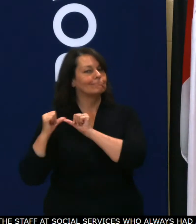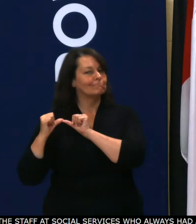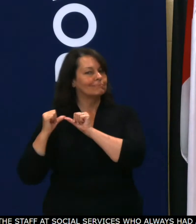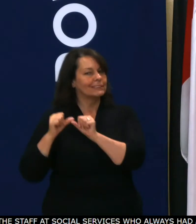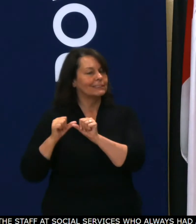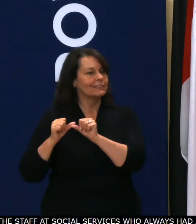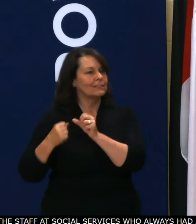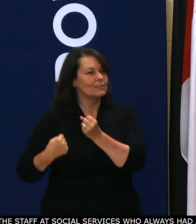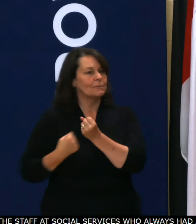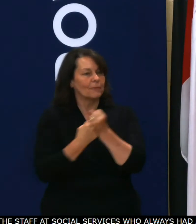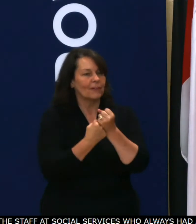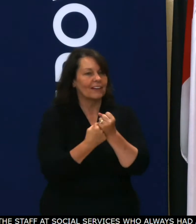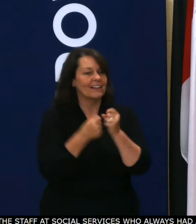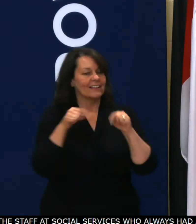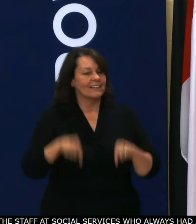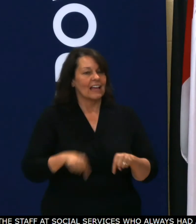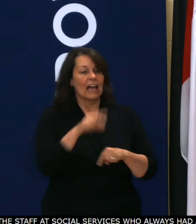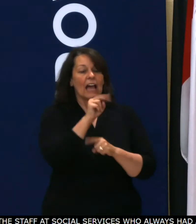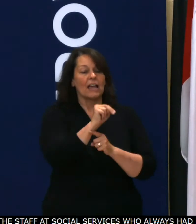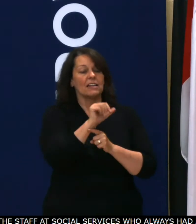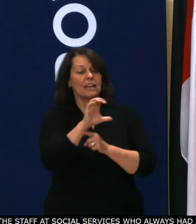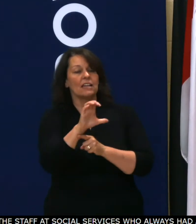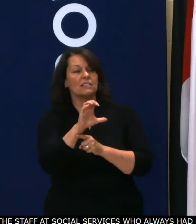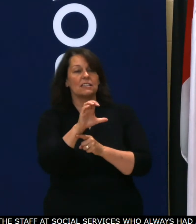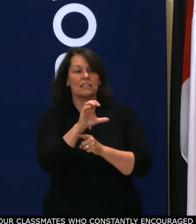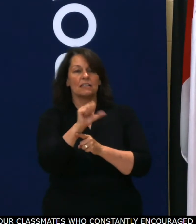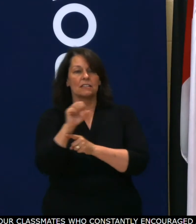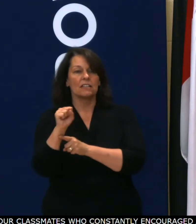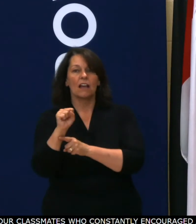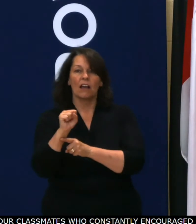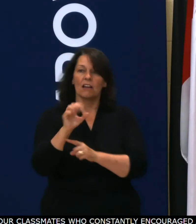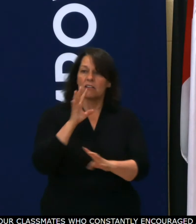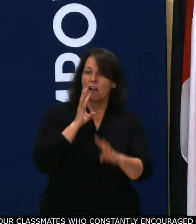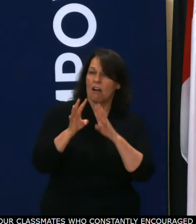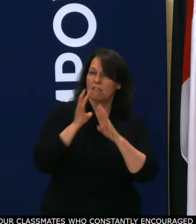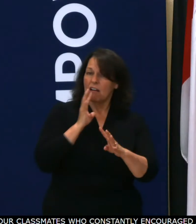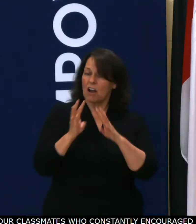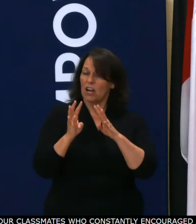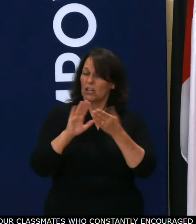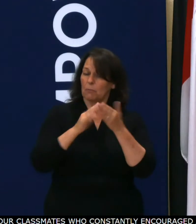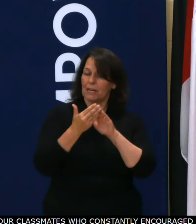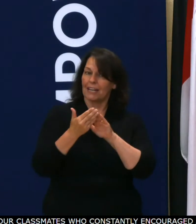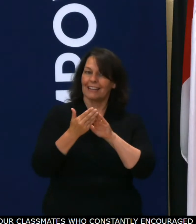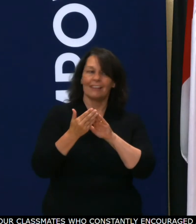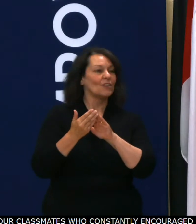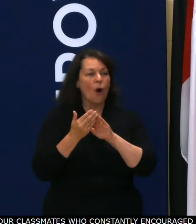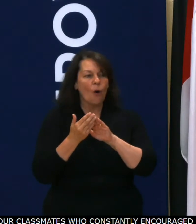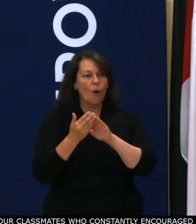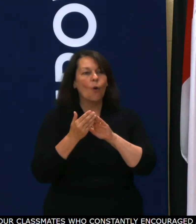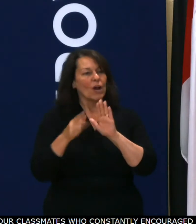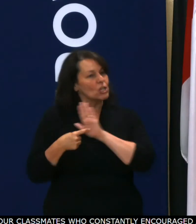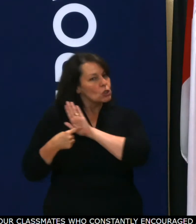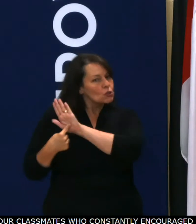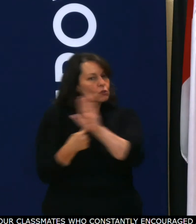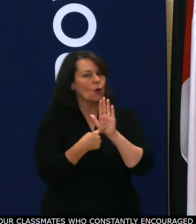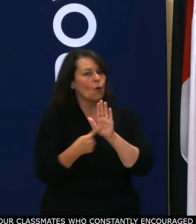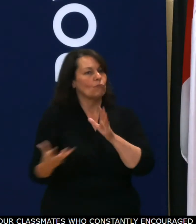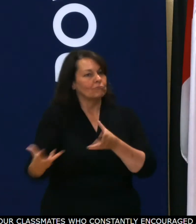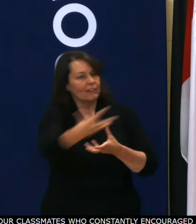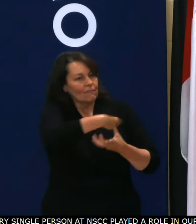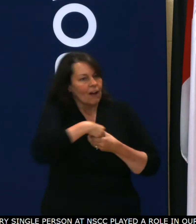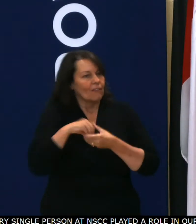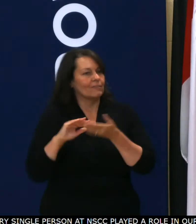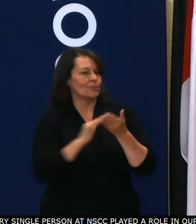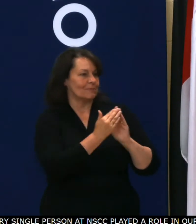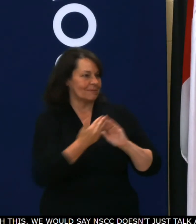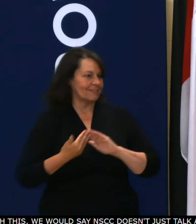would say NSCC doesn't just talk about community. It is indeed community. And we, the graduating class, I approve